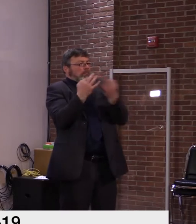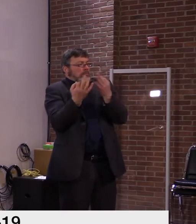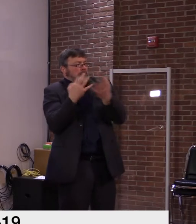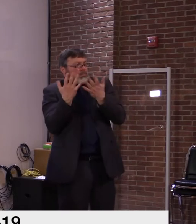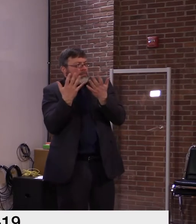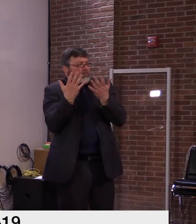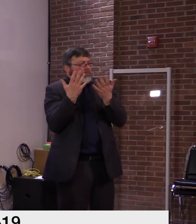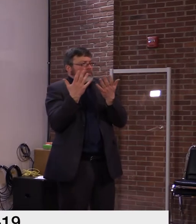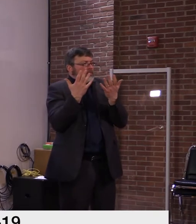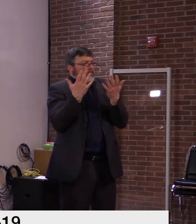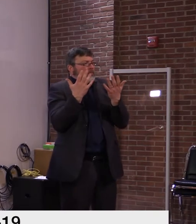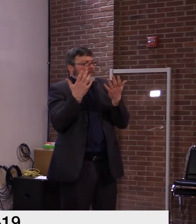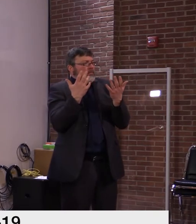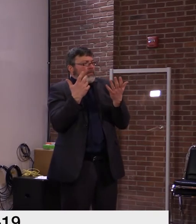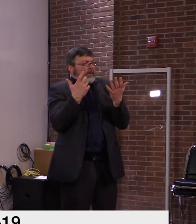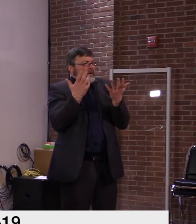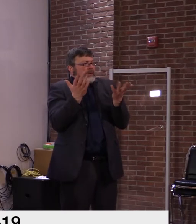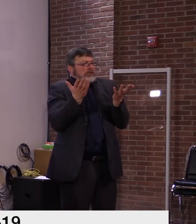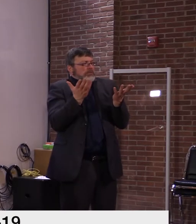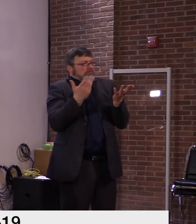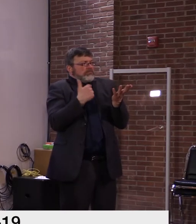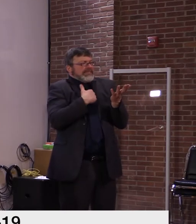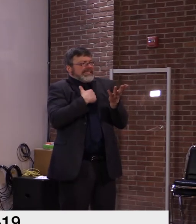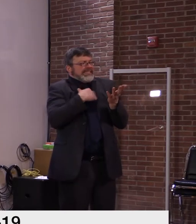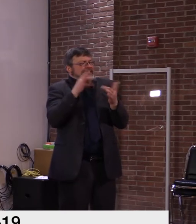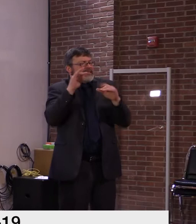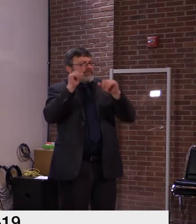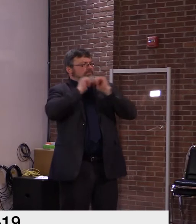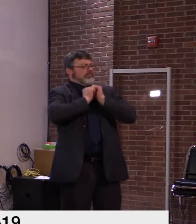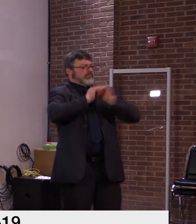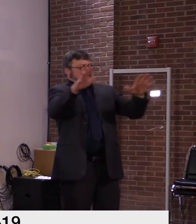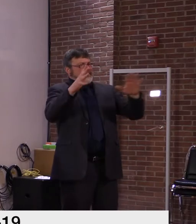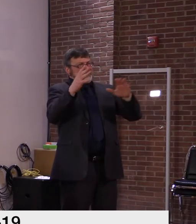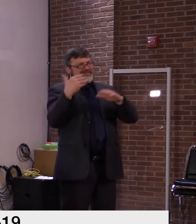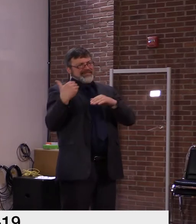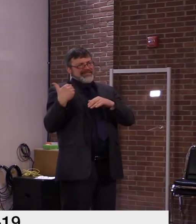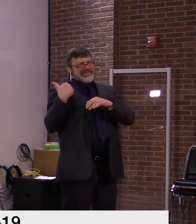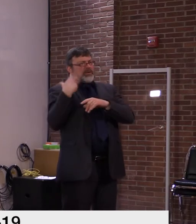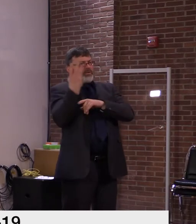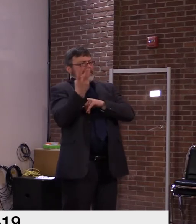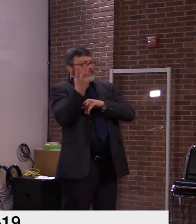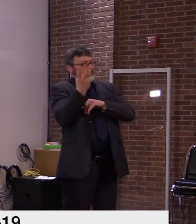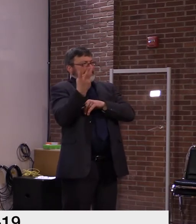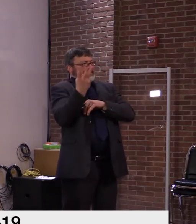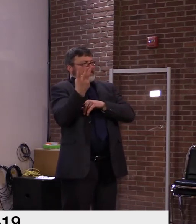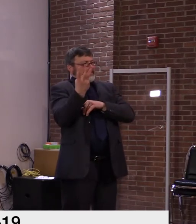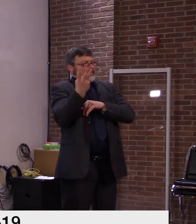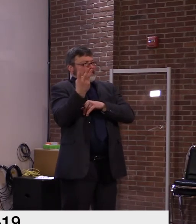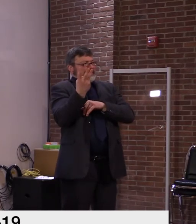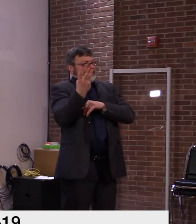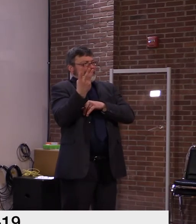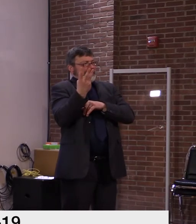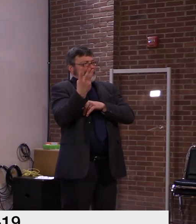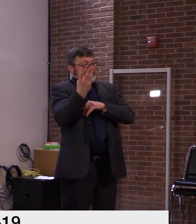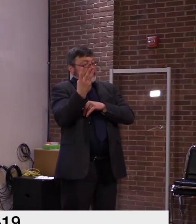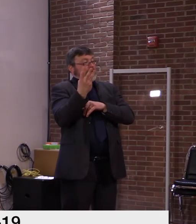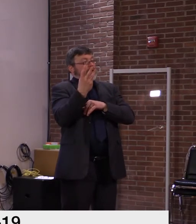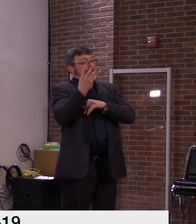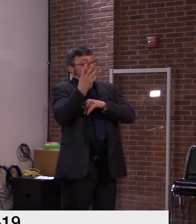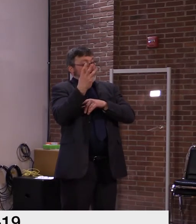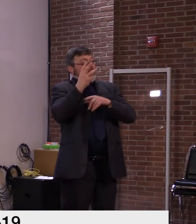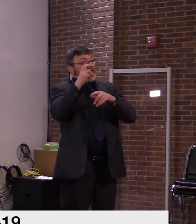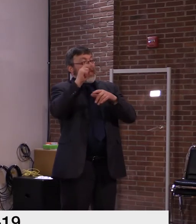survey Wednesday afternoon very quickly. Within the first hour, we had about 1,000 responses on the school survey, and by the end of that day, we